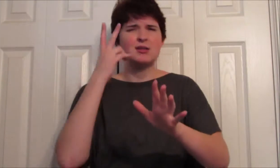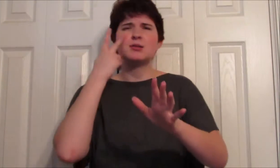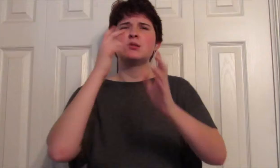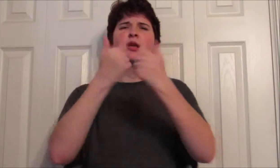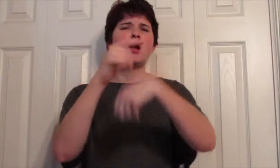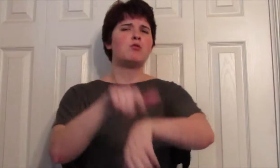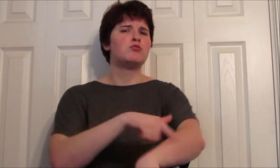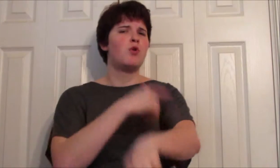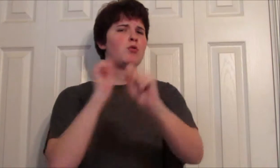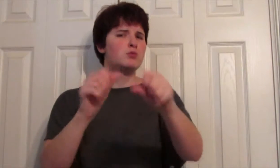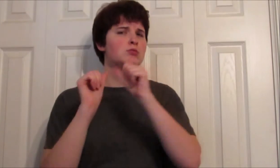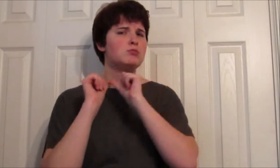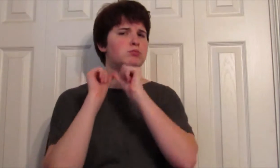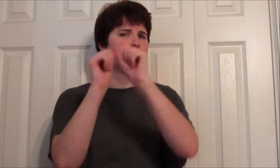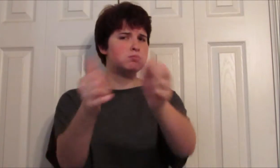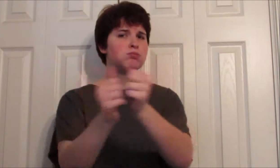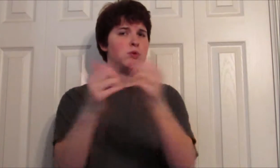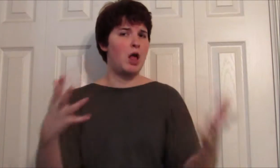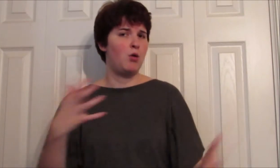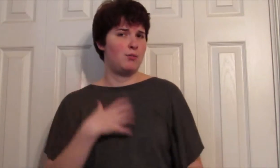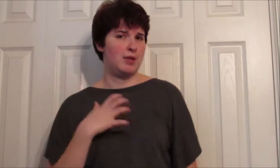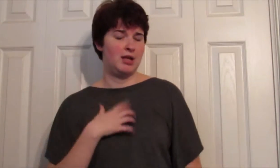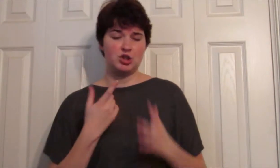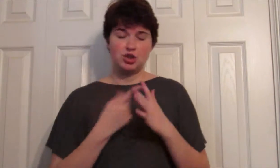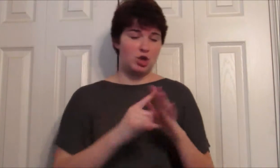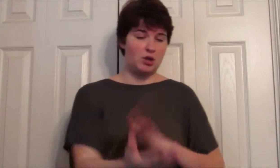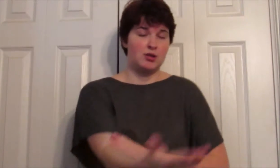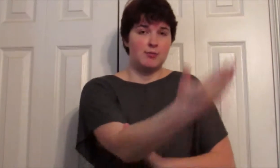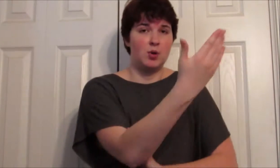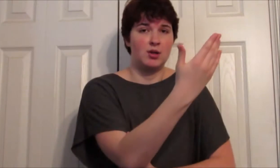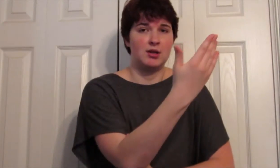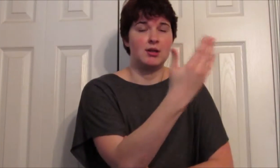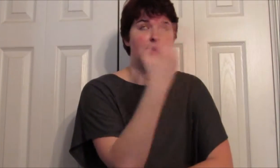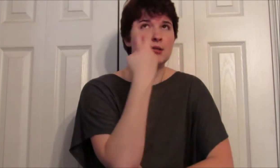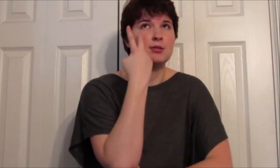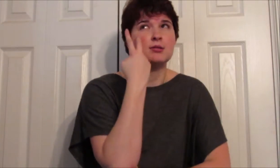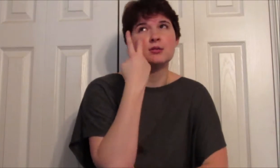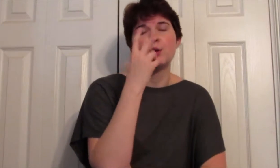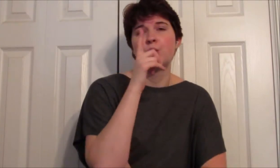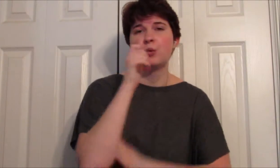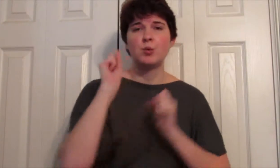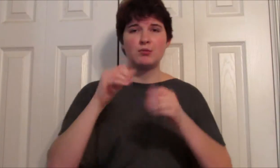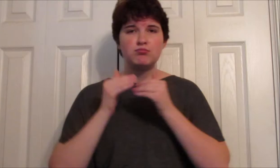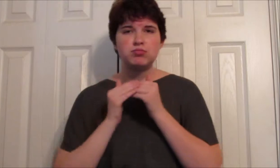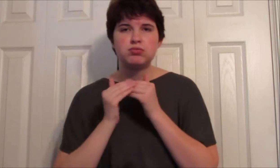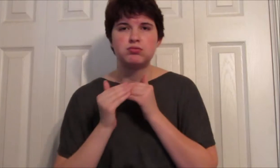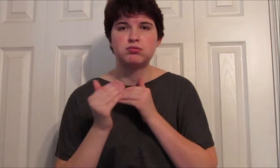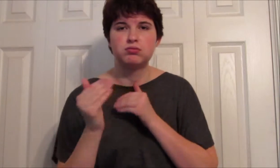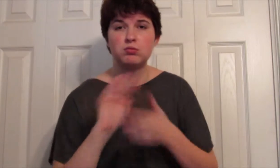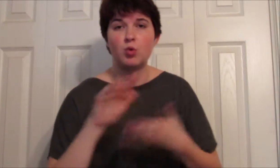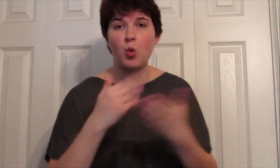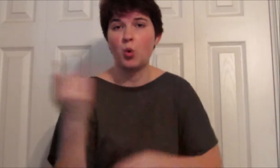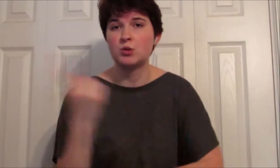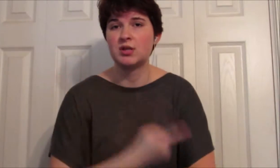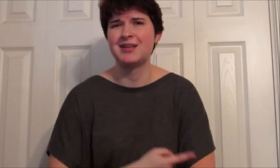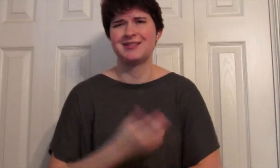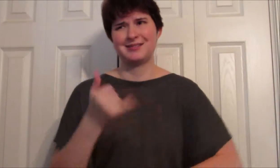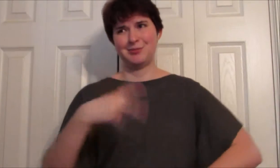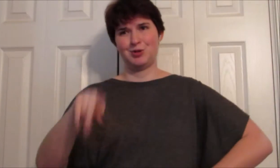can go in your family without complaining. Just start in the morning and see who can make it through the whole day. See, now some of you are grumbling right now. You're